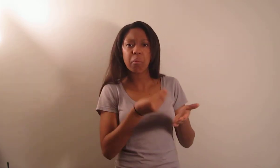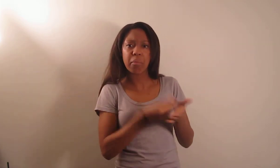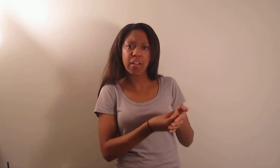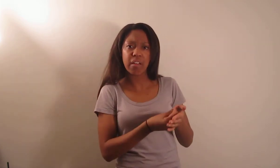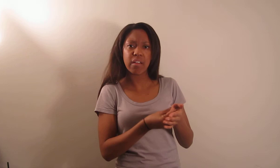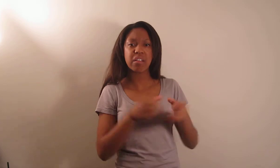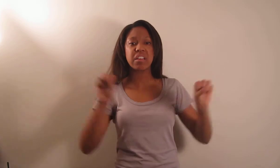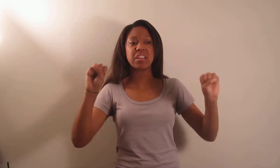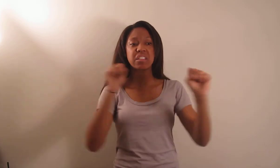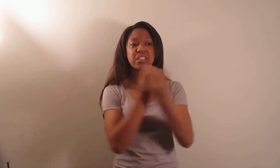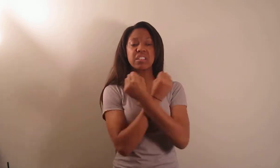unions.